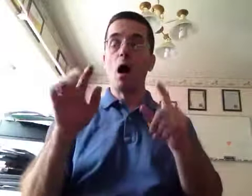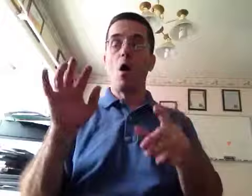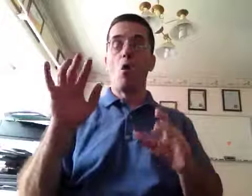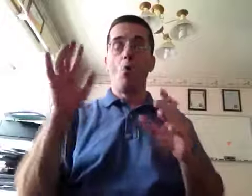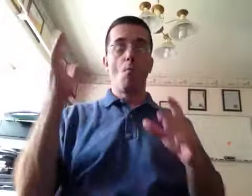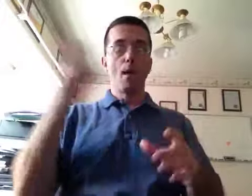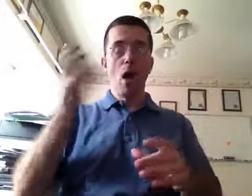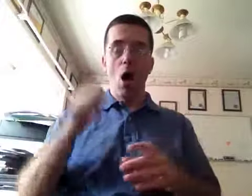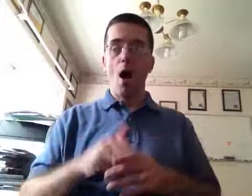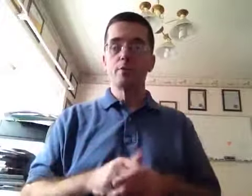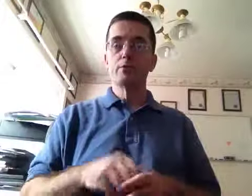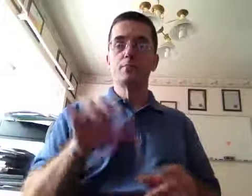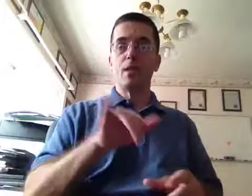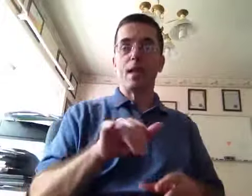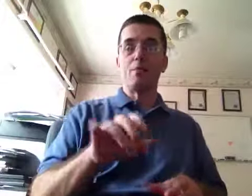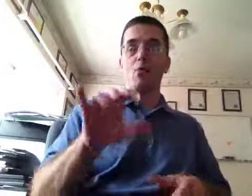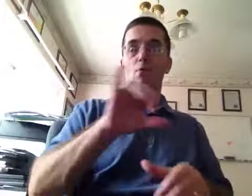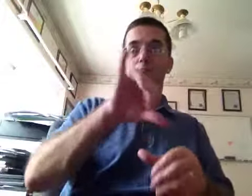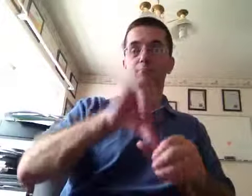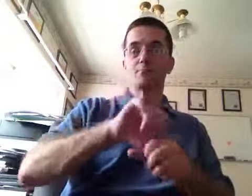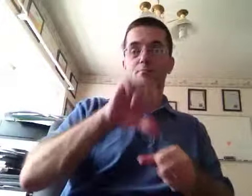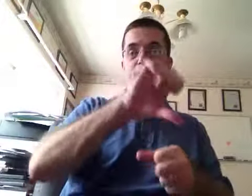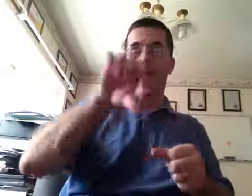stupid people. Don't go do it, okay? Now,